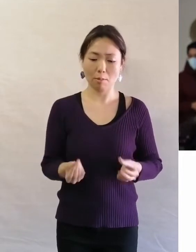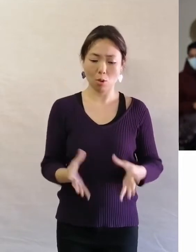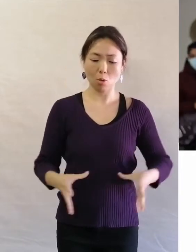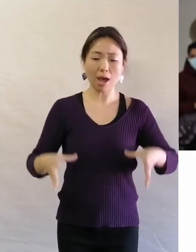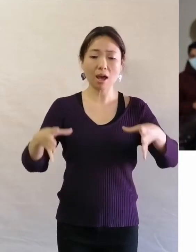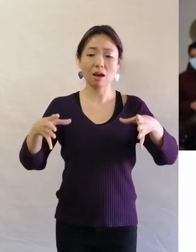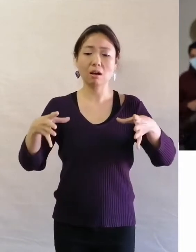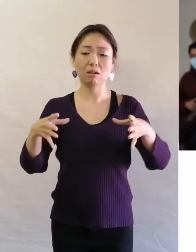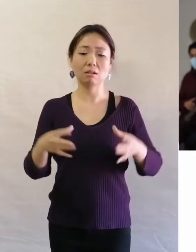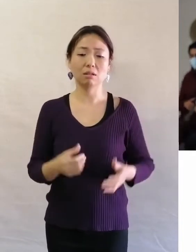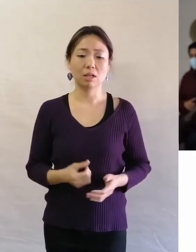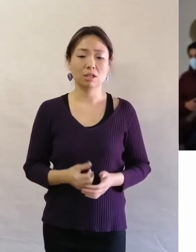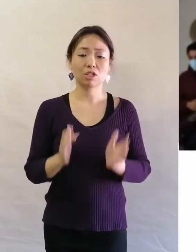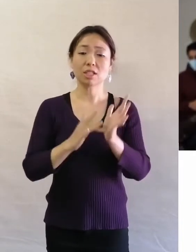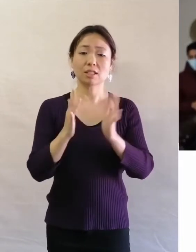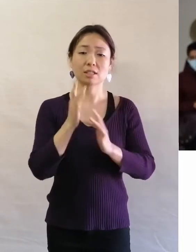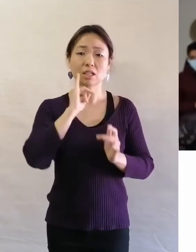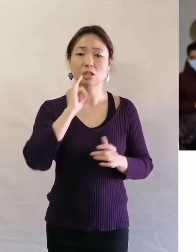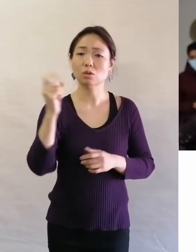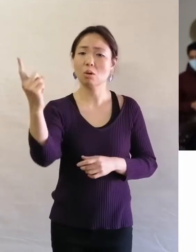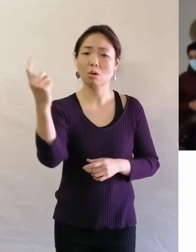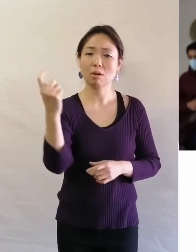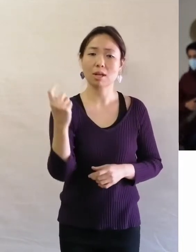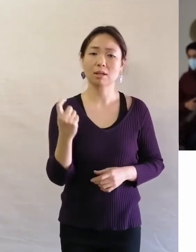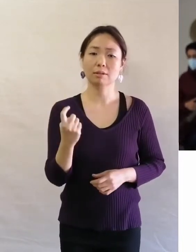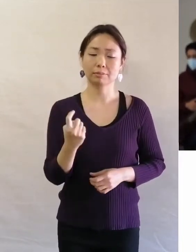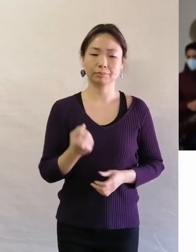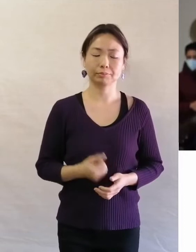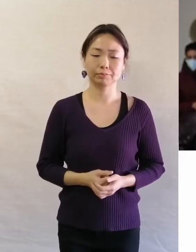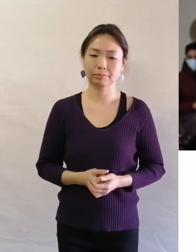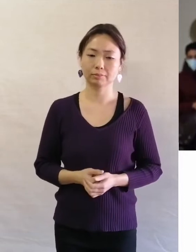from the well? Jesus is called.